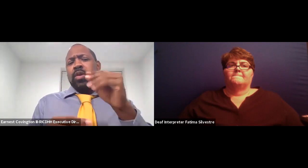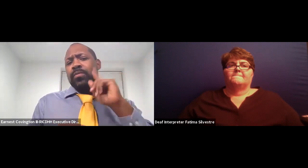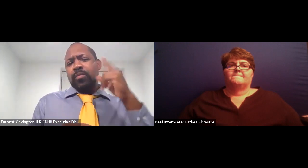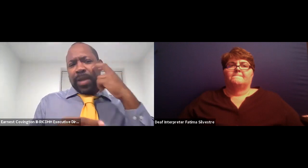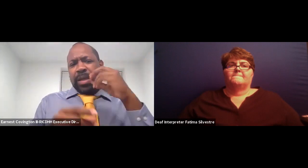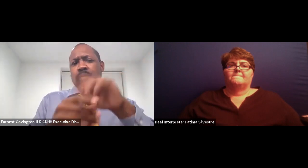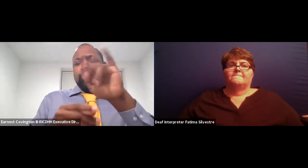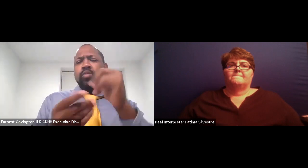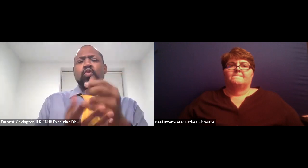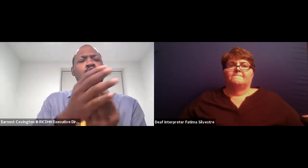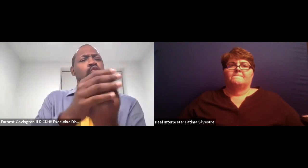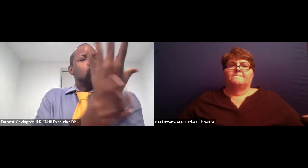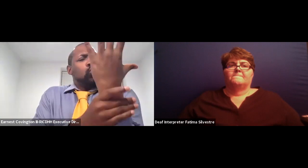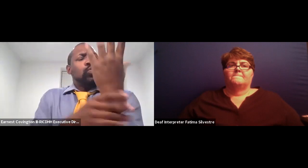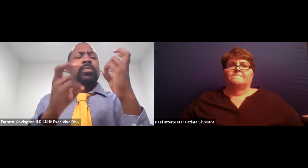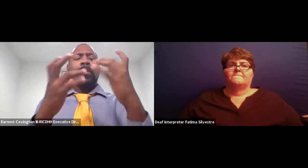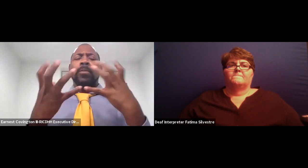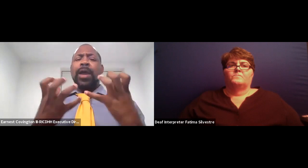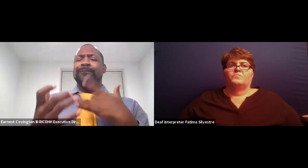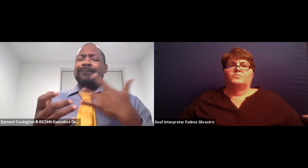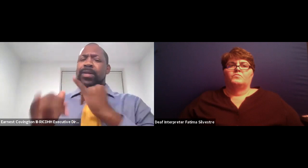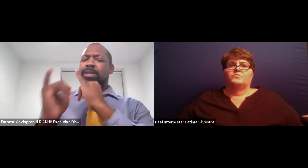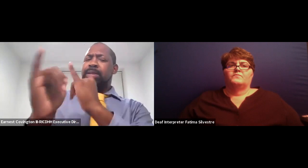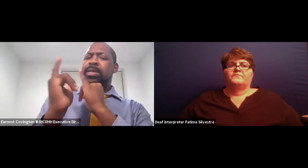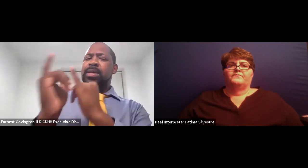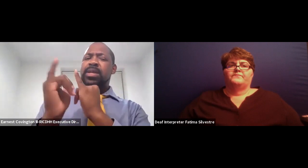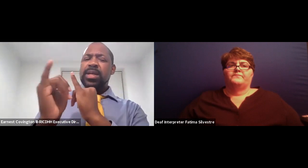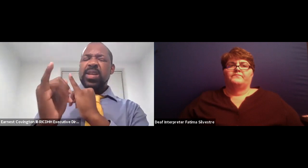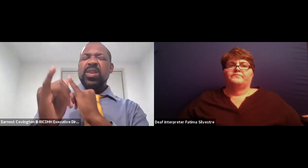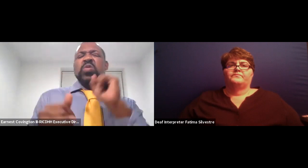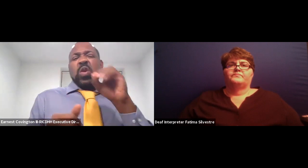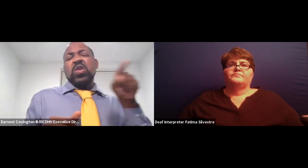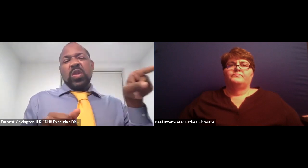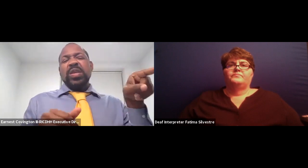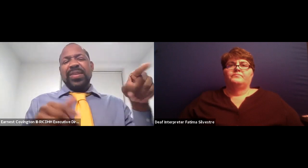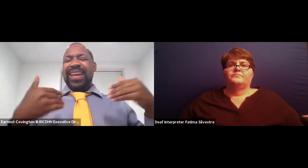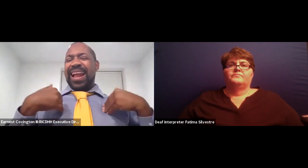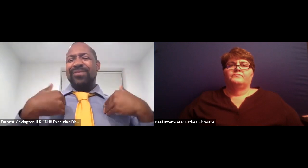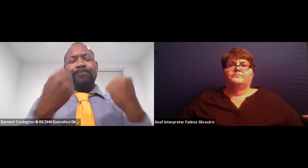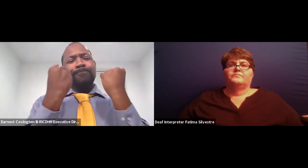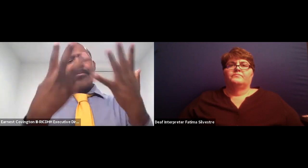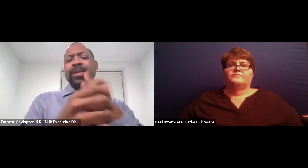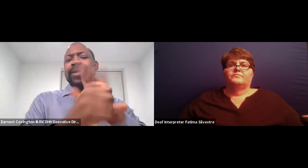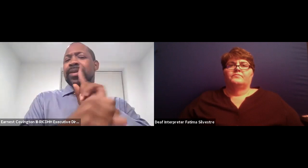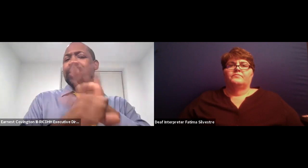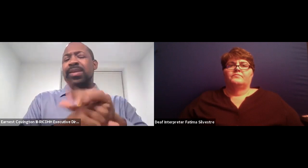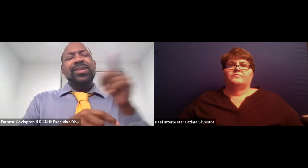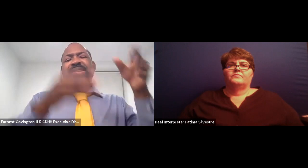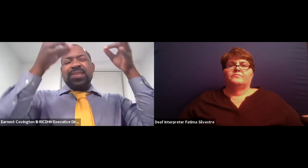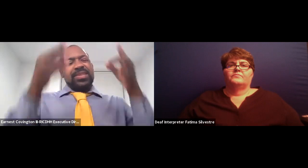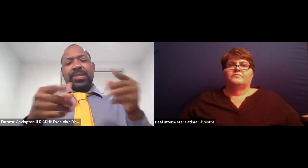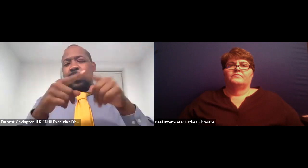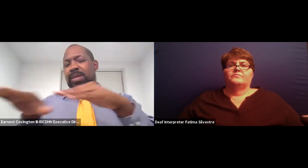as helpful to the deaf community as she possibly could. So she was very much interested in the deaf, hard of hearing, and deaf blind community because she could